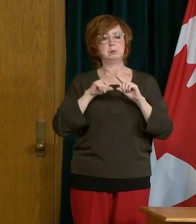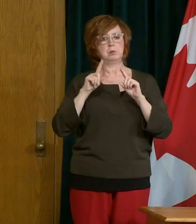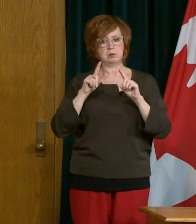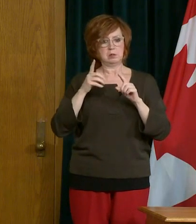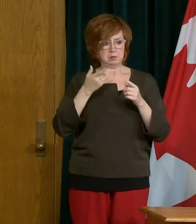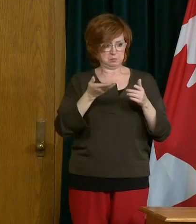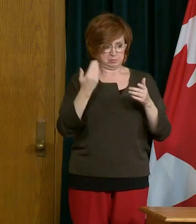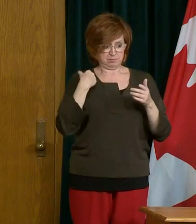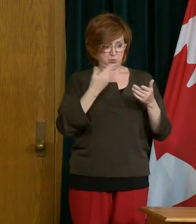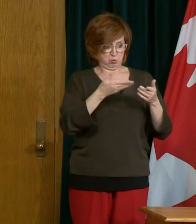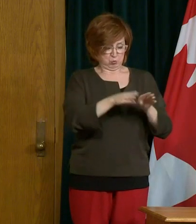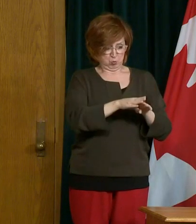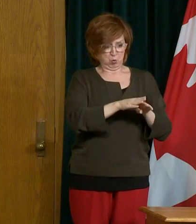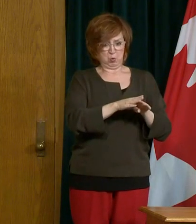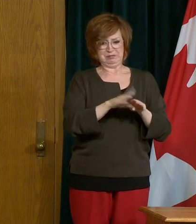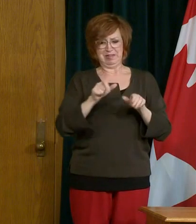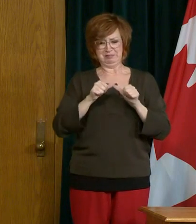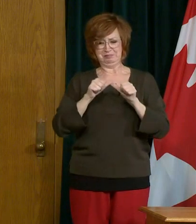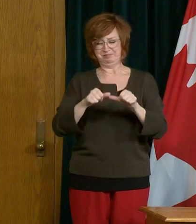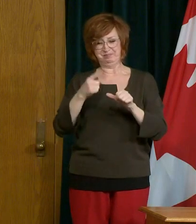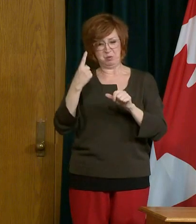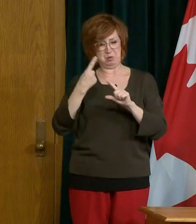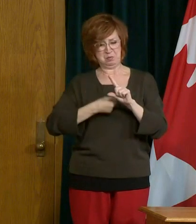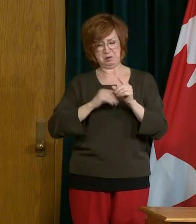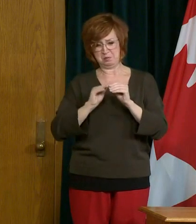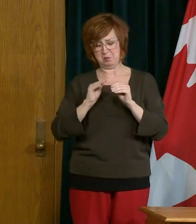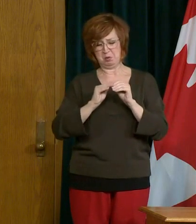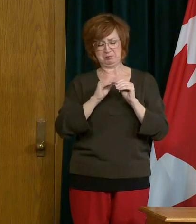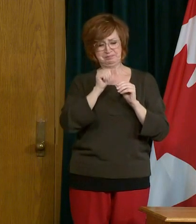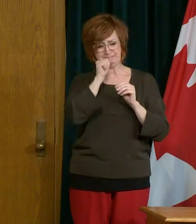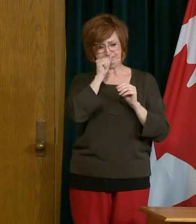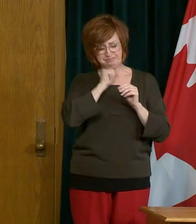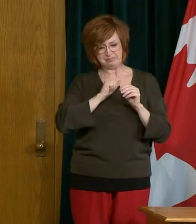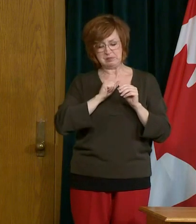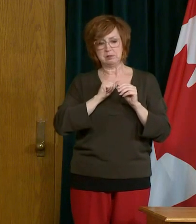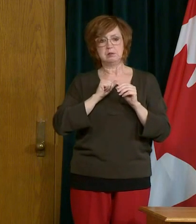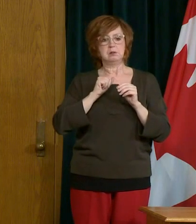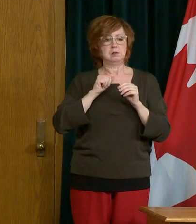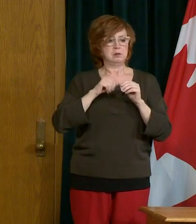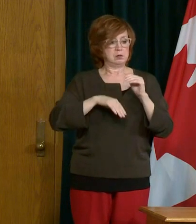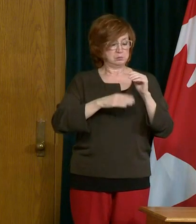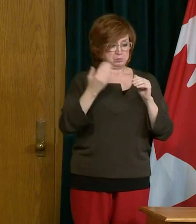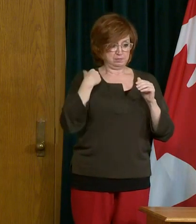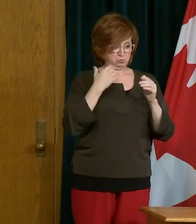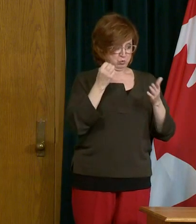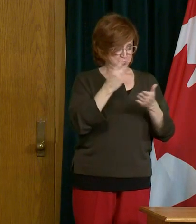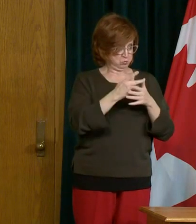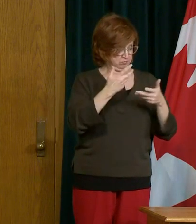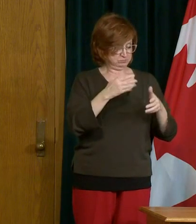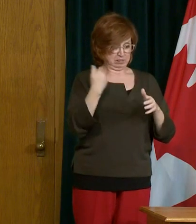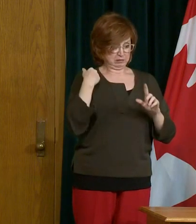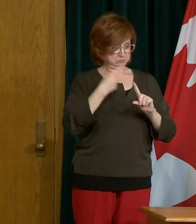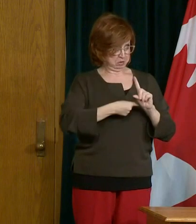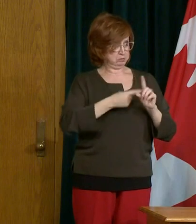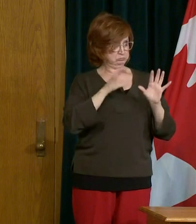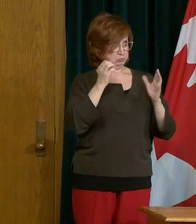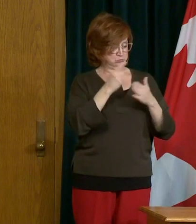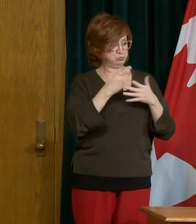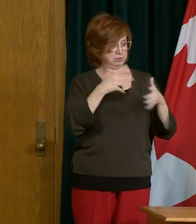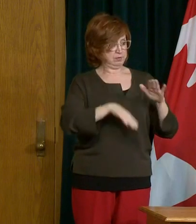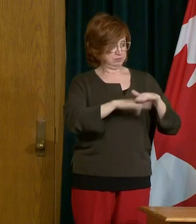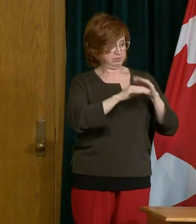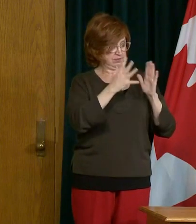response. If your business was already approved for the initial payment of up to $5,000 and your business